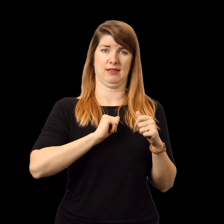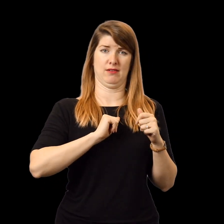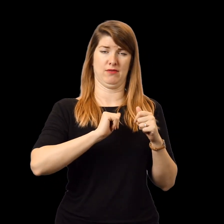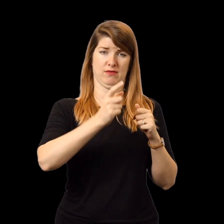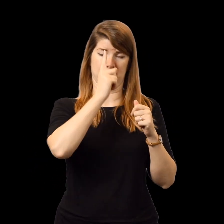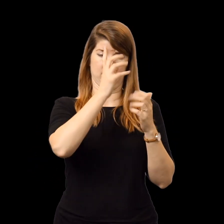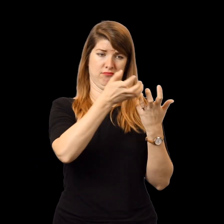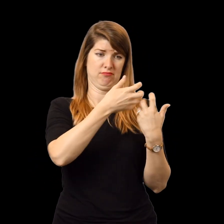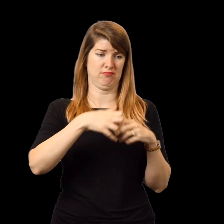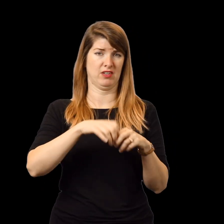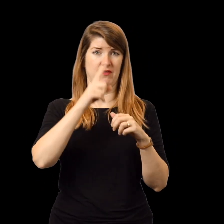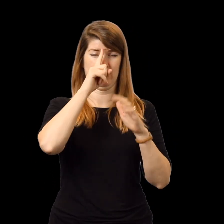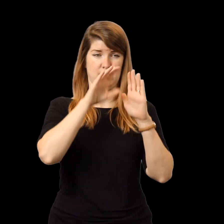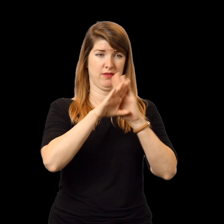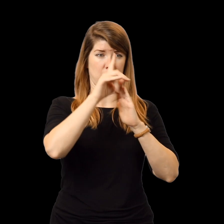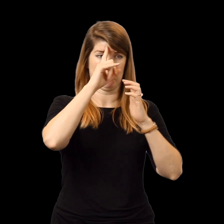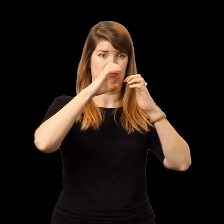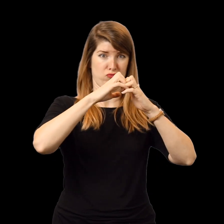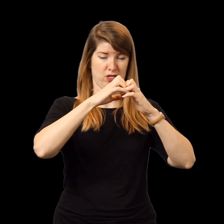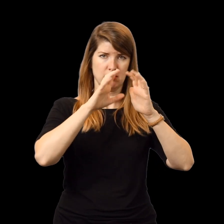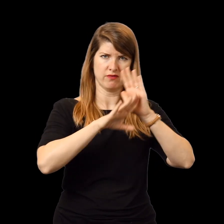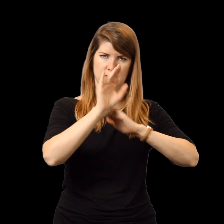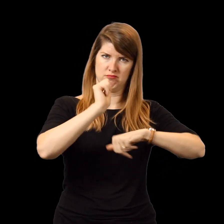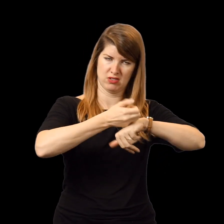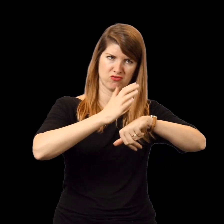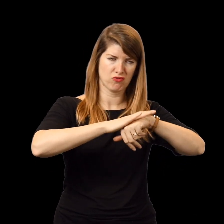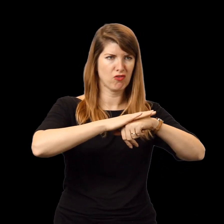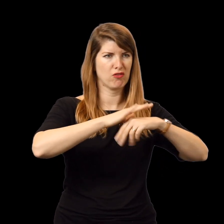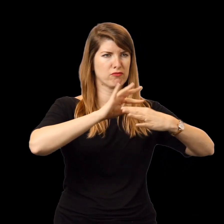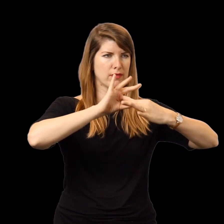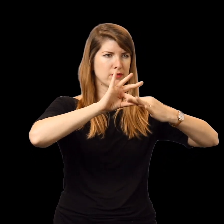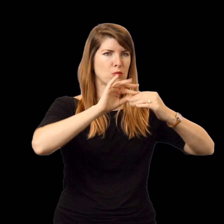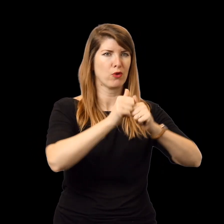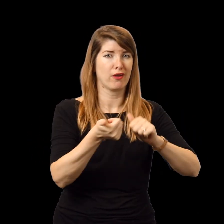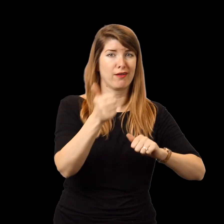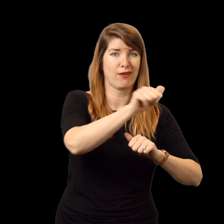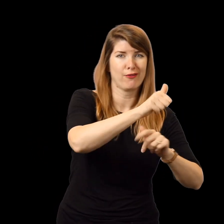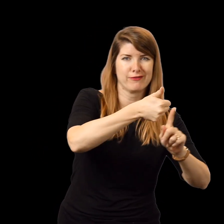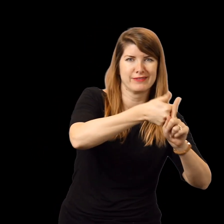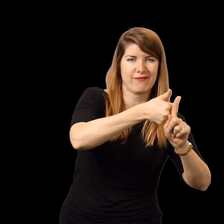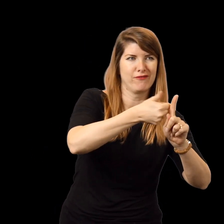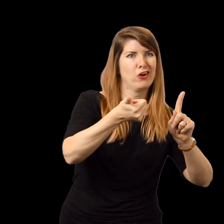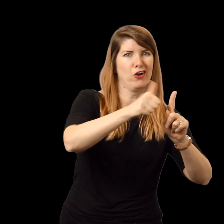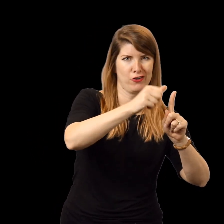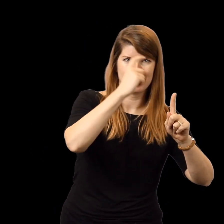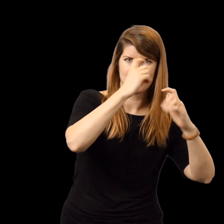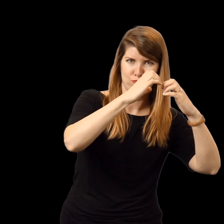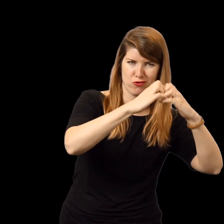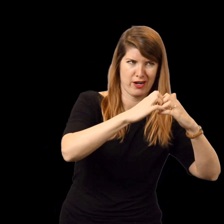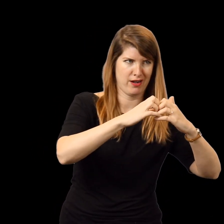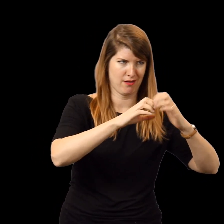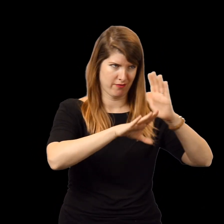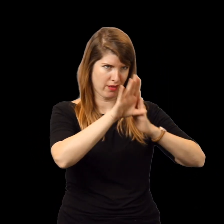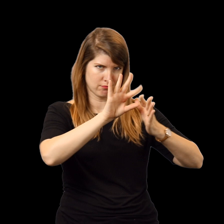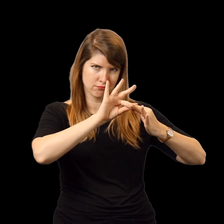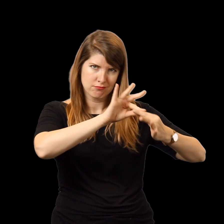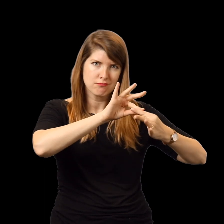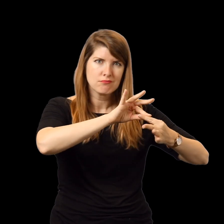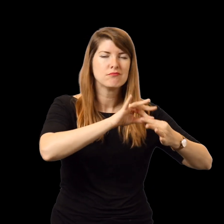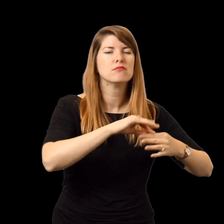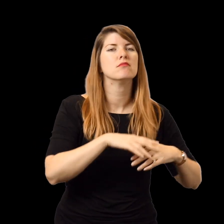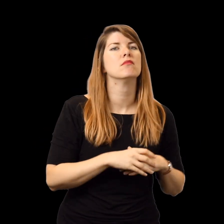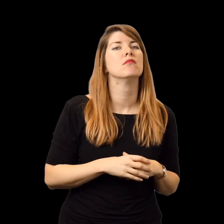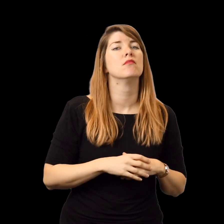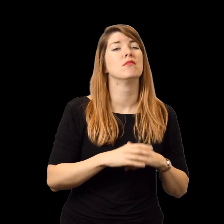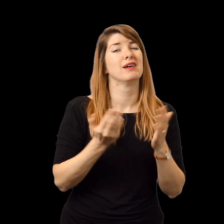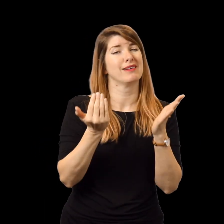brain occurs in the context of a relationship with another self, another brain. And again, as I've said